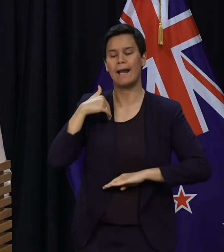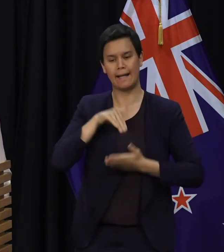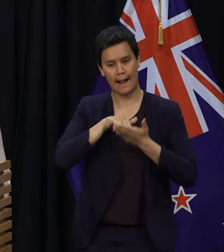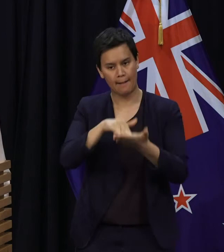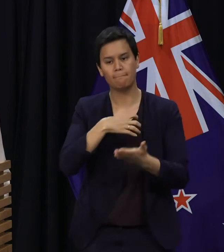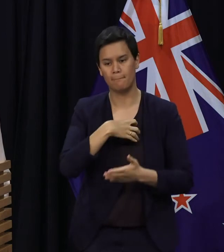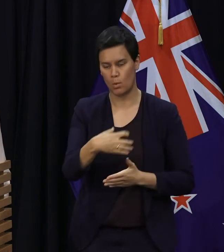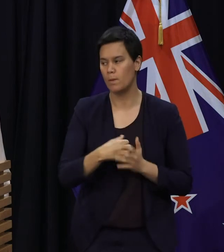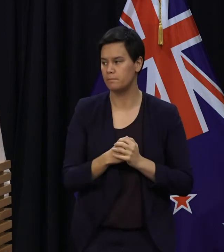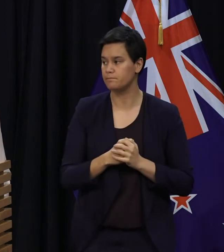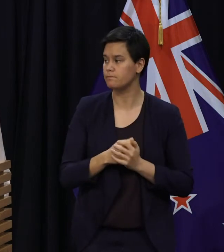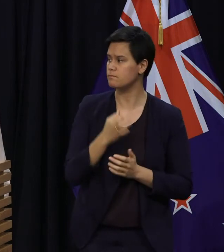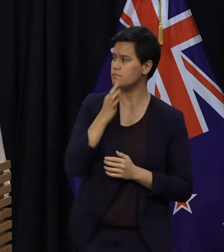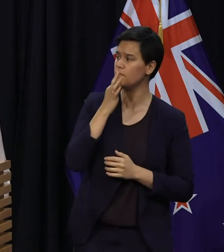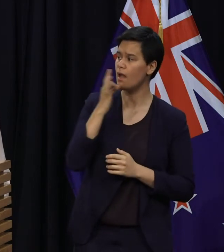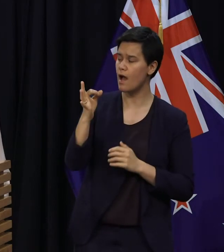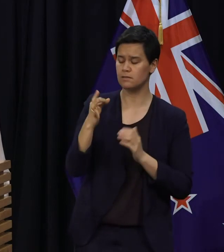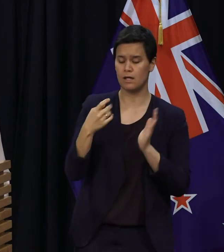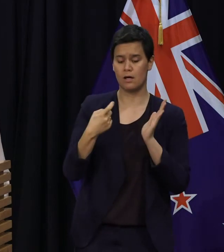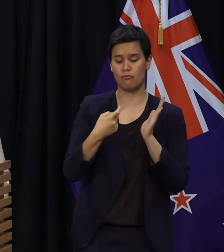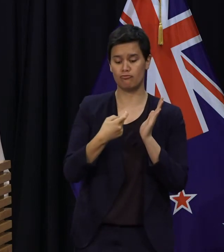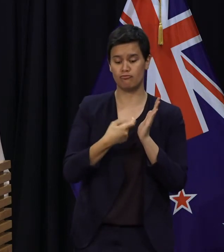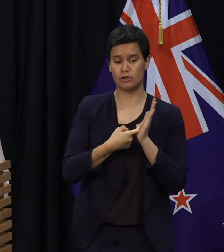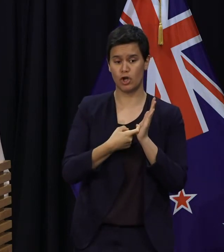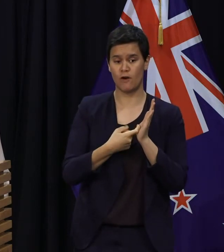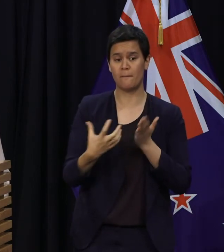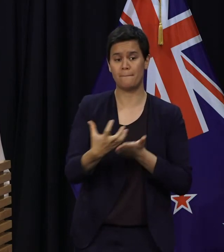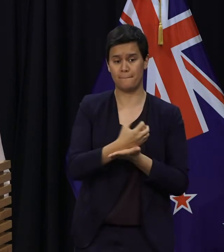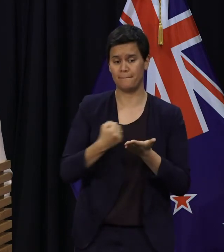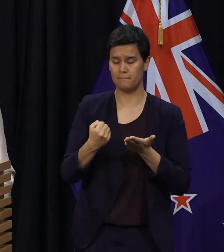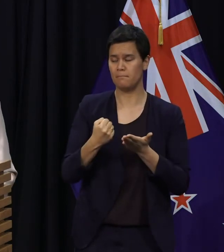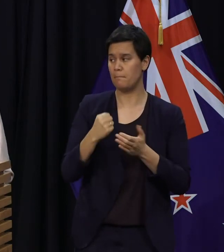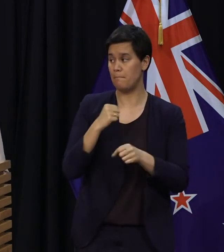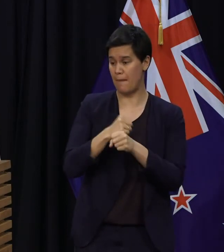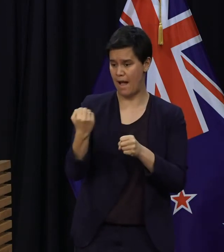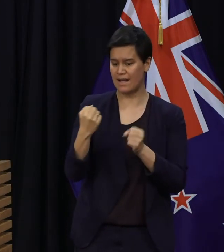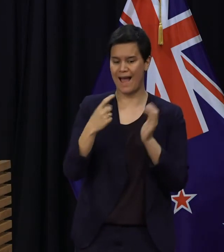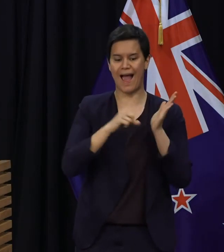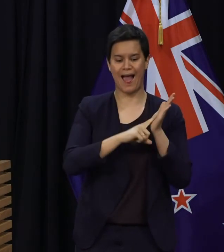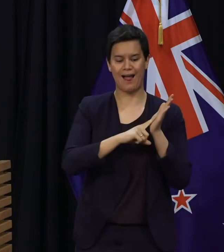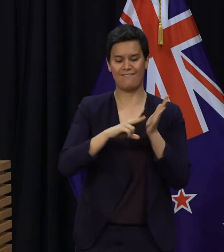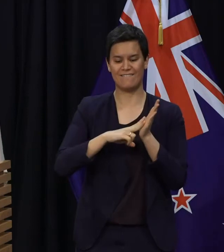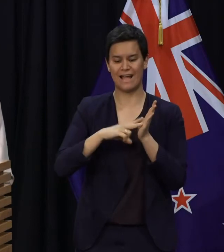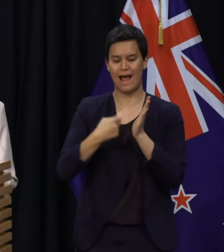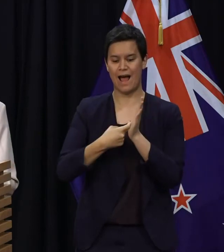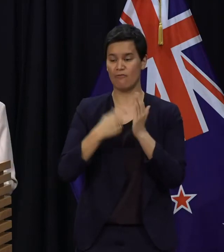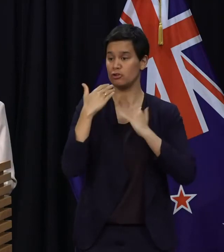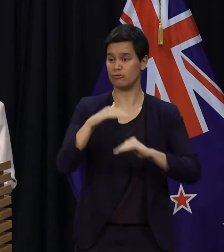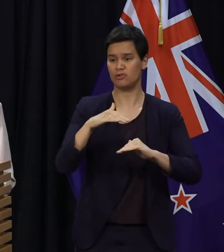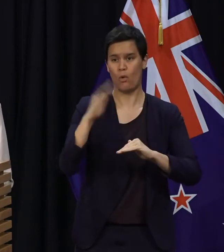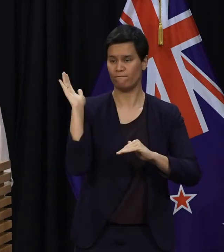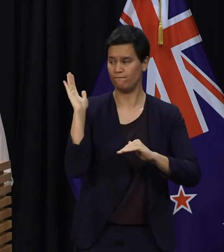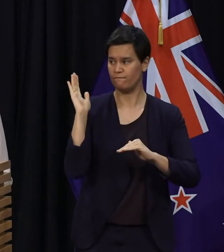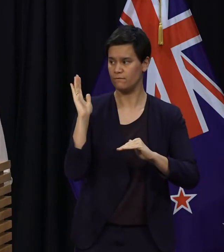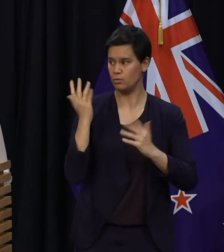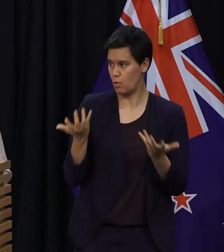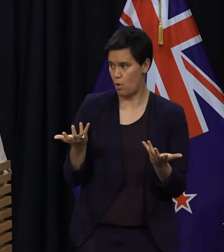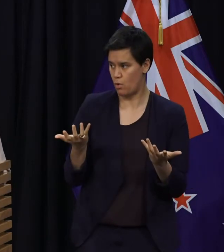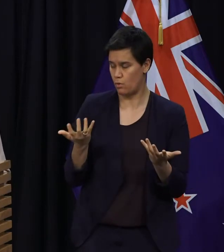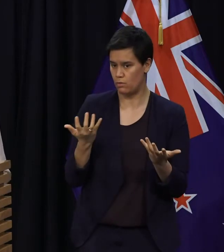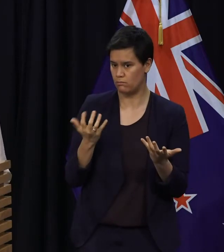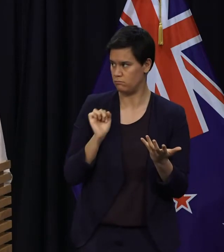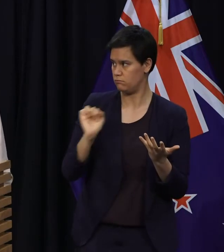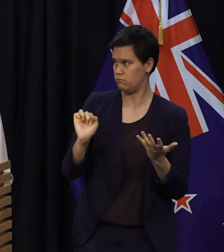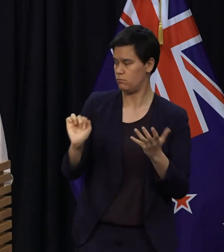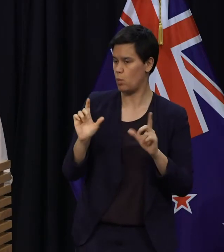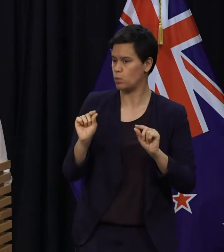Bank has taken off those LVR restrictions. Would you like to see them put back on? Well, look, we are looking at the levers that we have, and